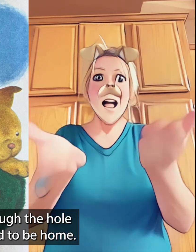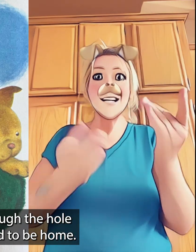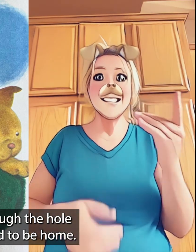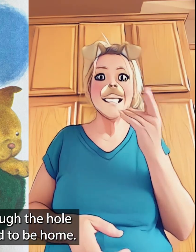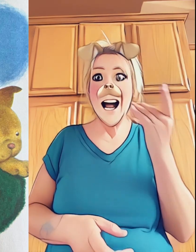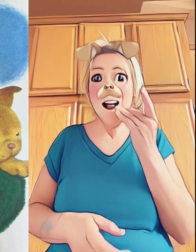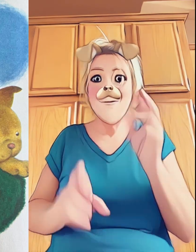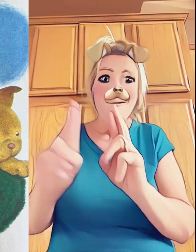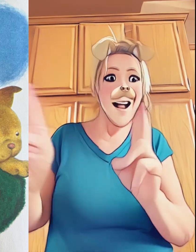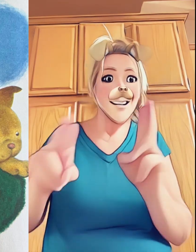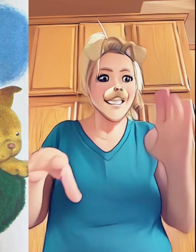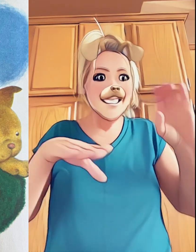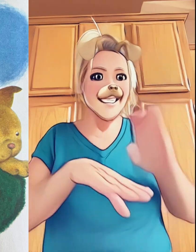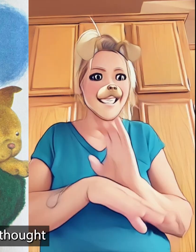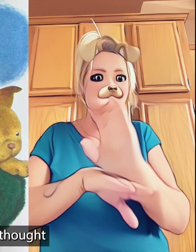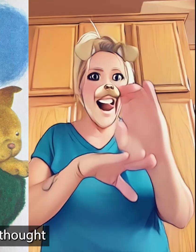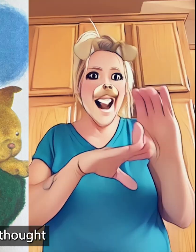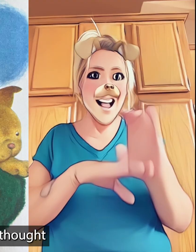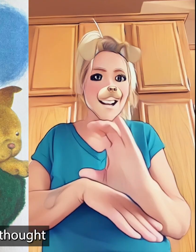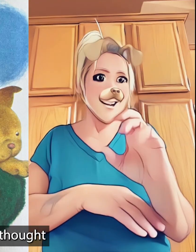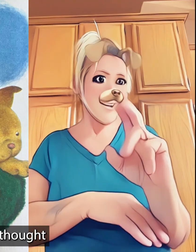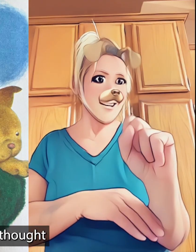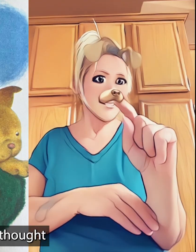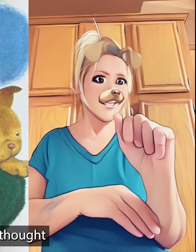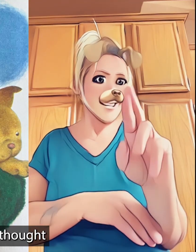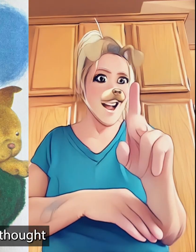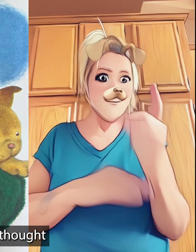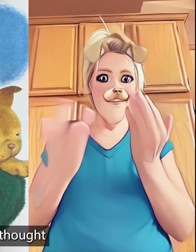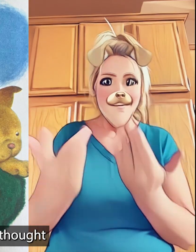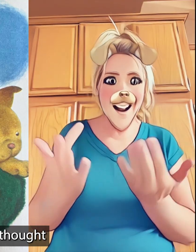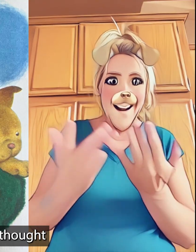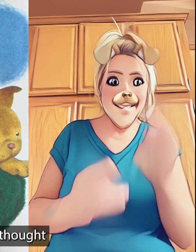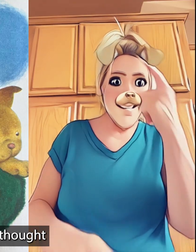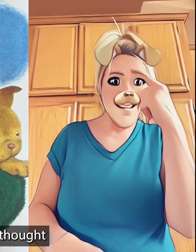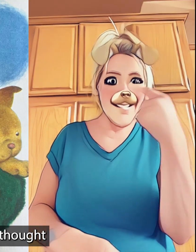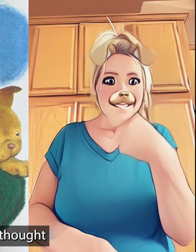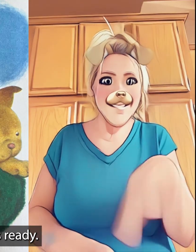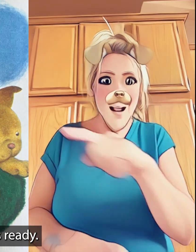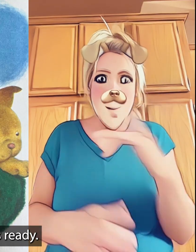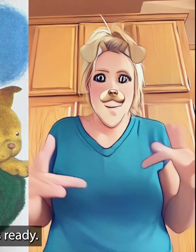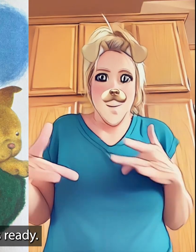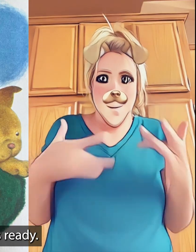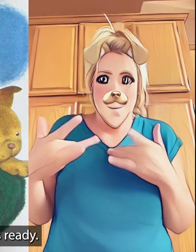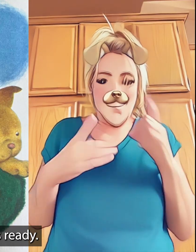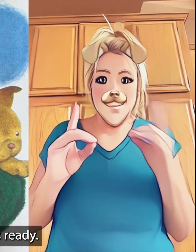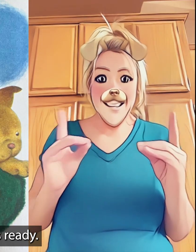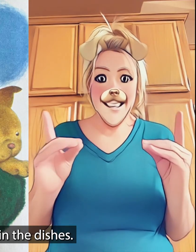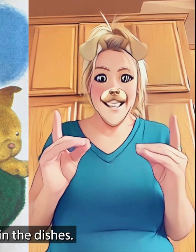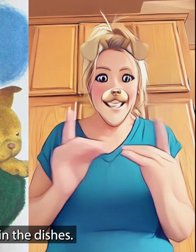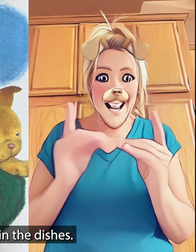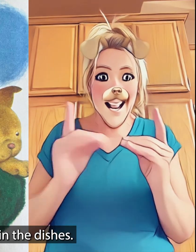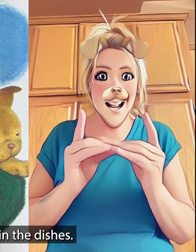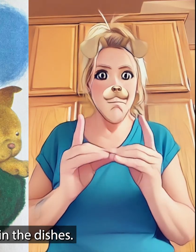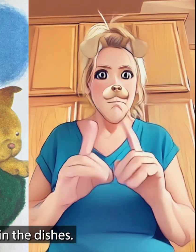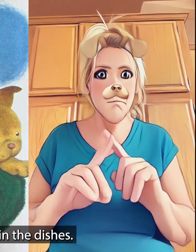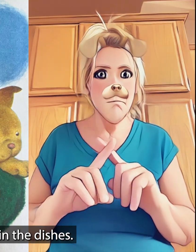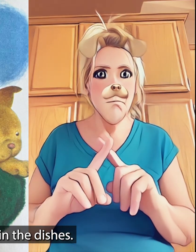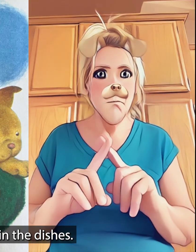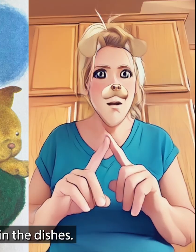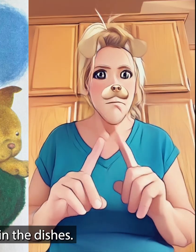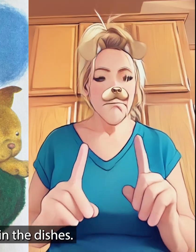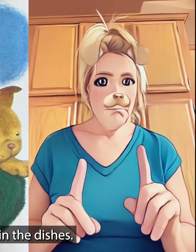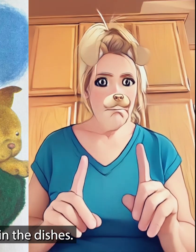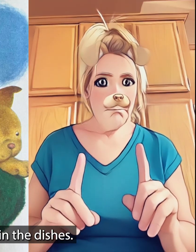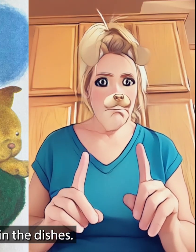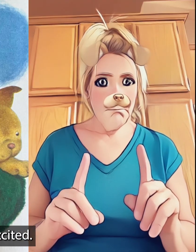excited to be home. And just like they thought, their dessert was ready, the chocolate custard